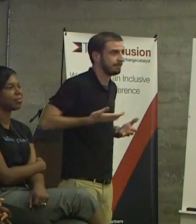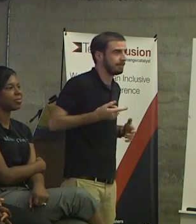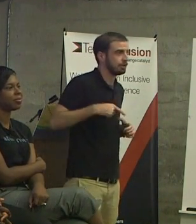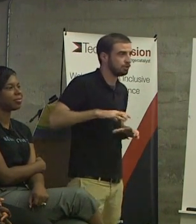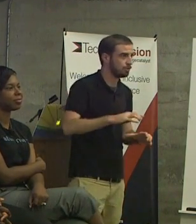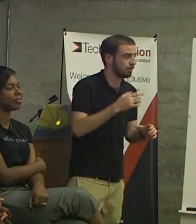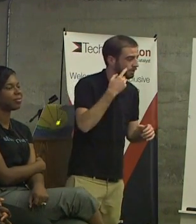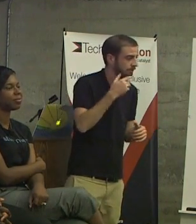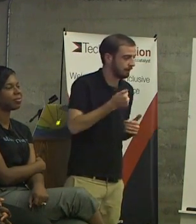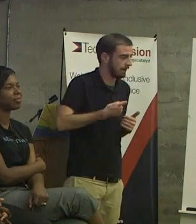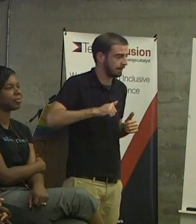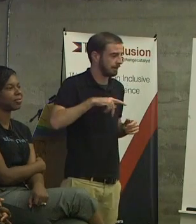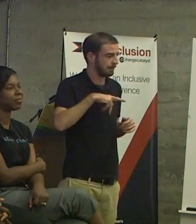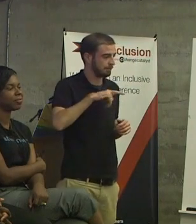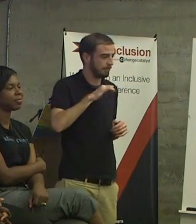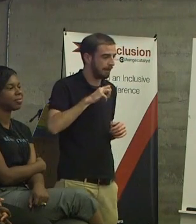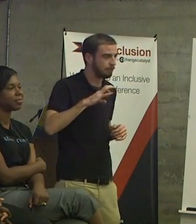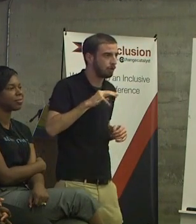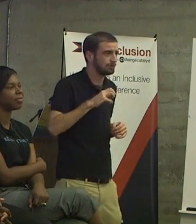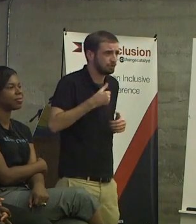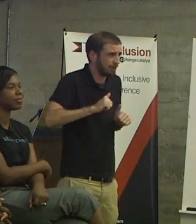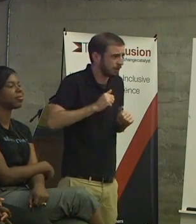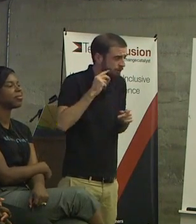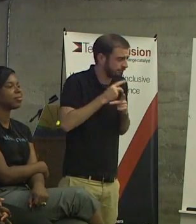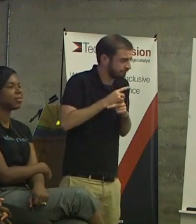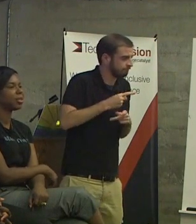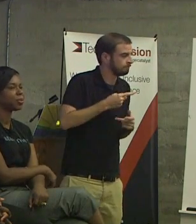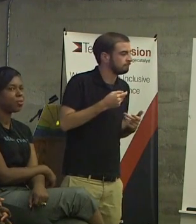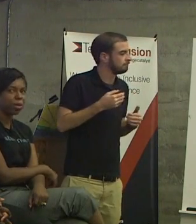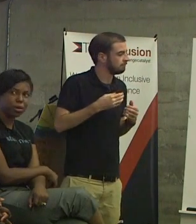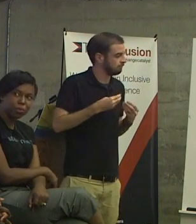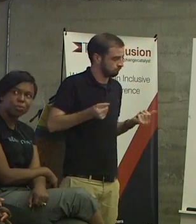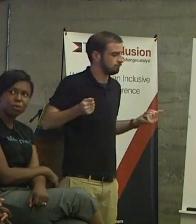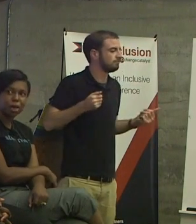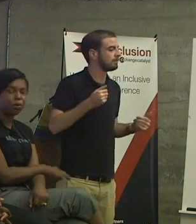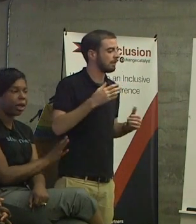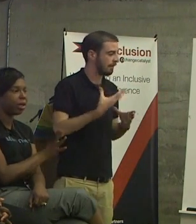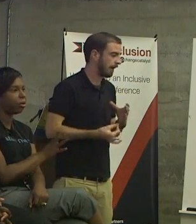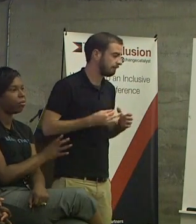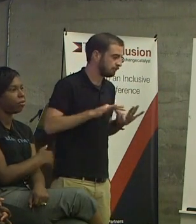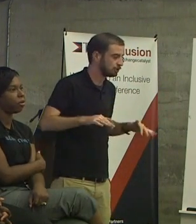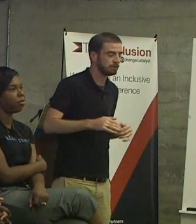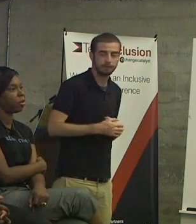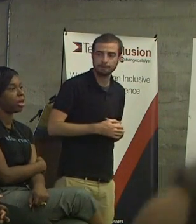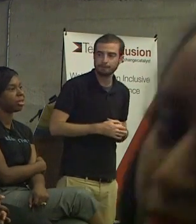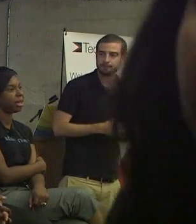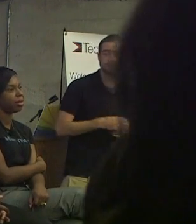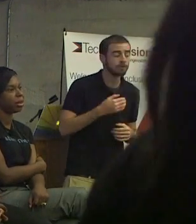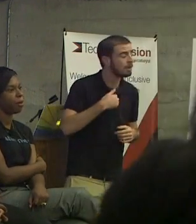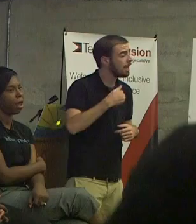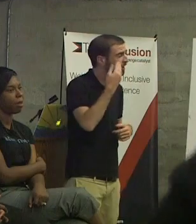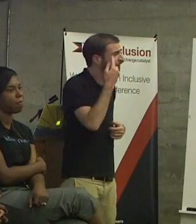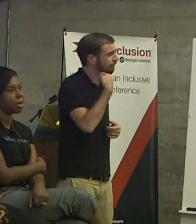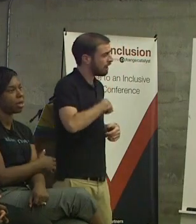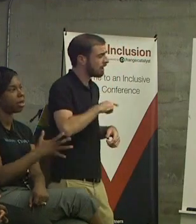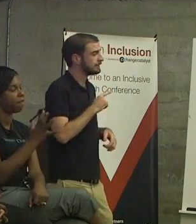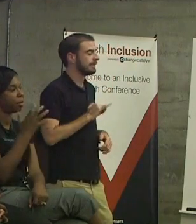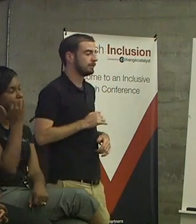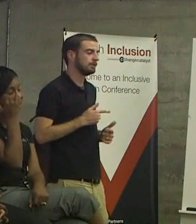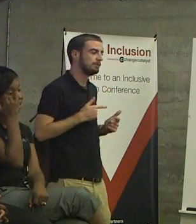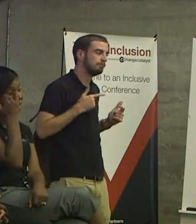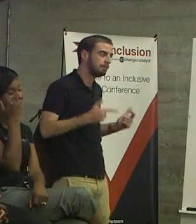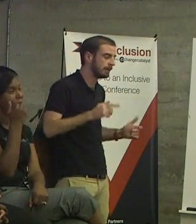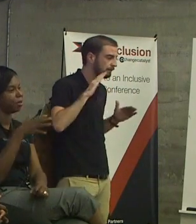platforms to deal with the lack of diversity in referrals. Well, I know for us, that was a